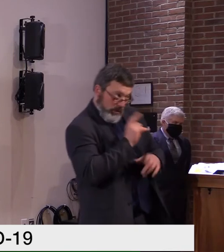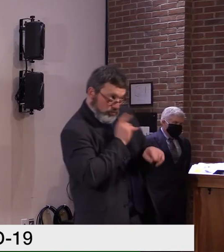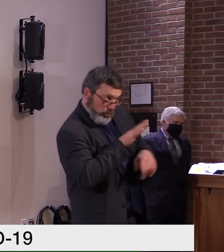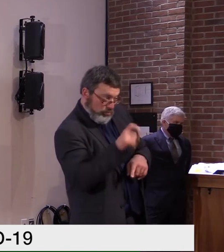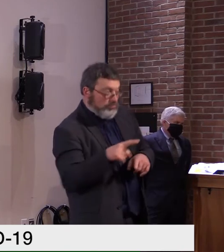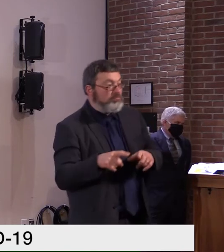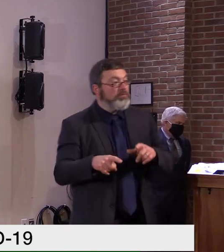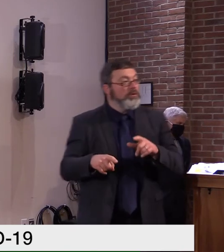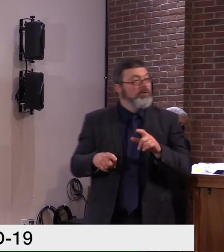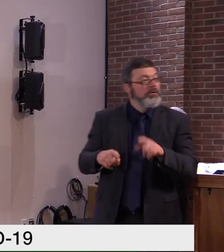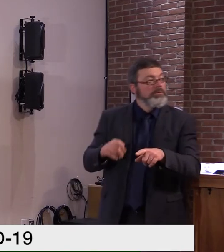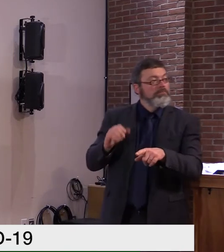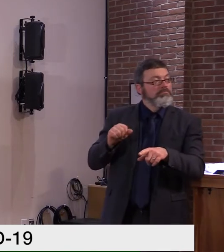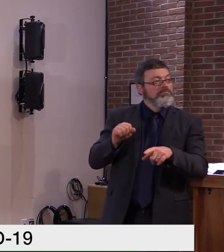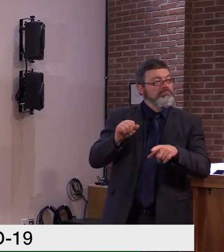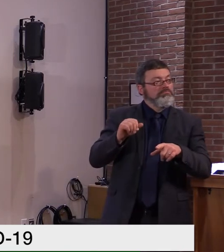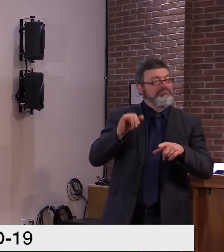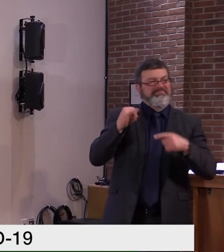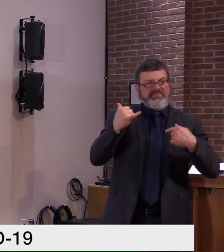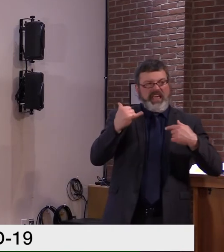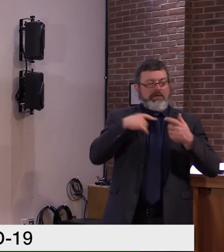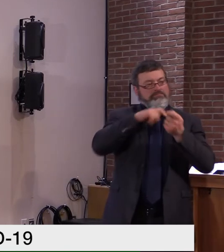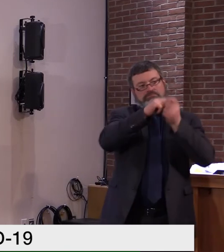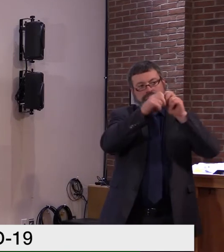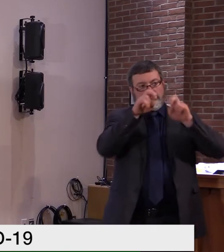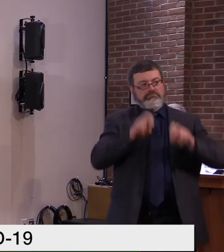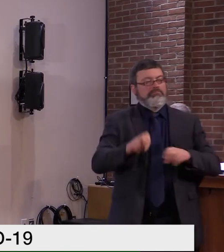Hello, can you hear me? You can.